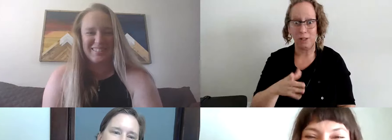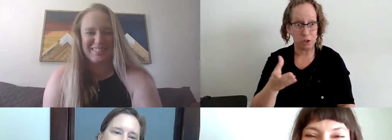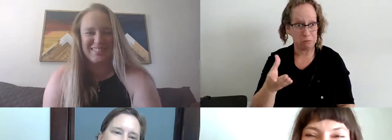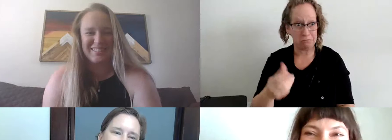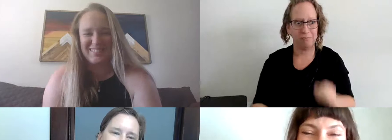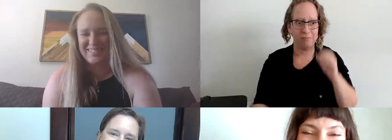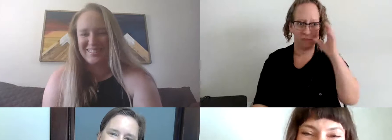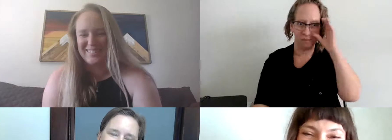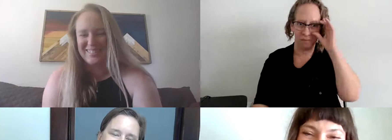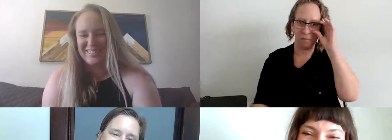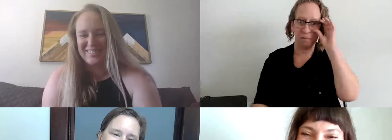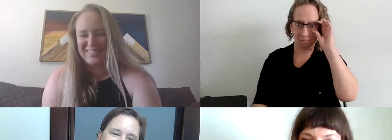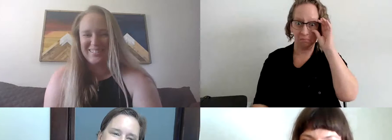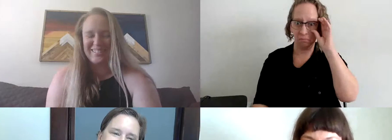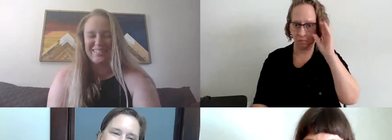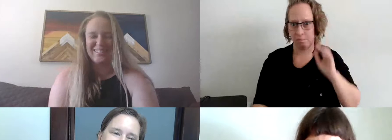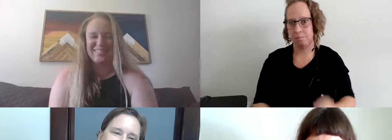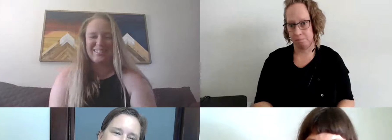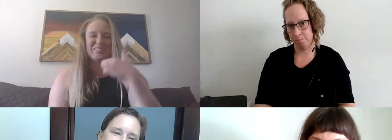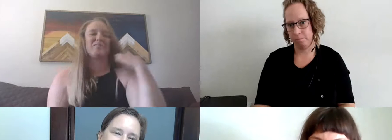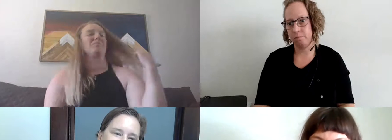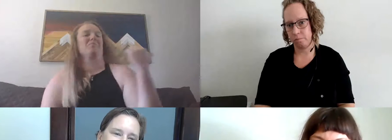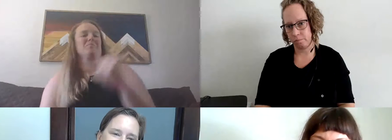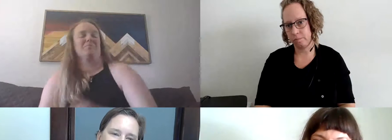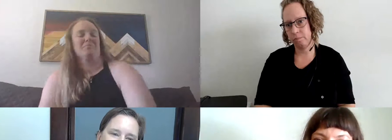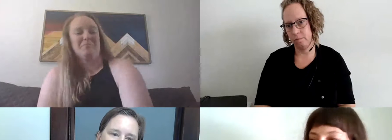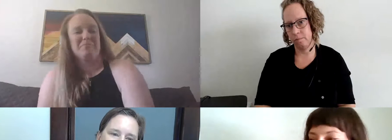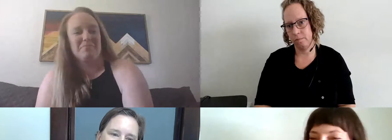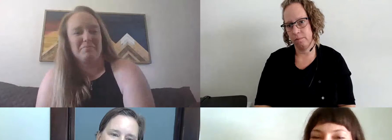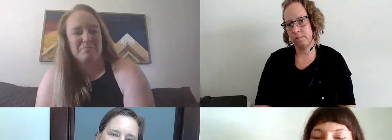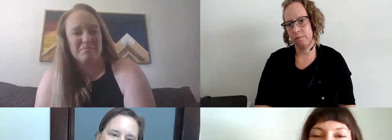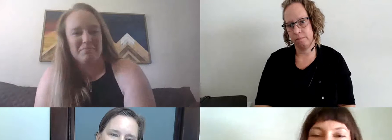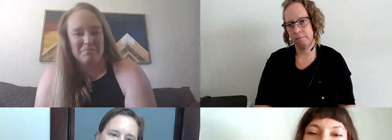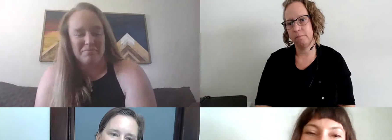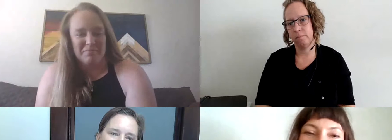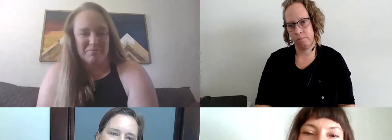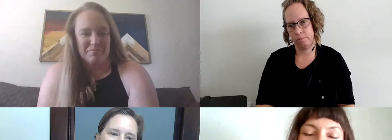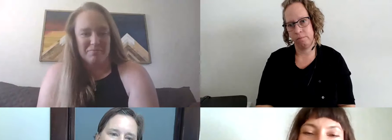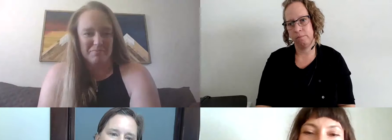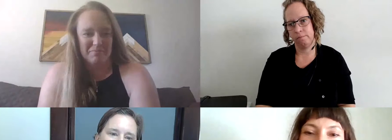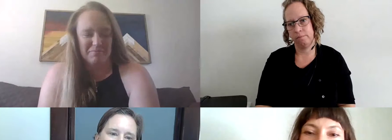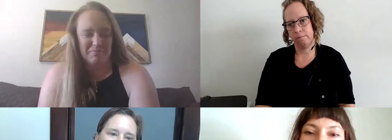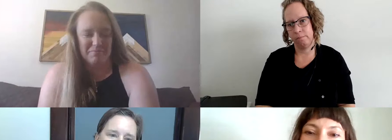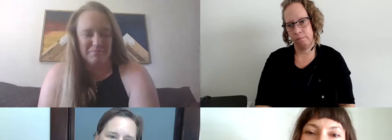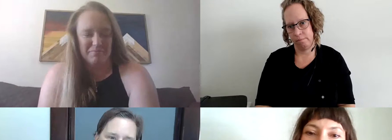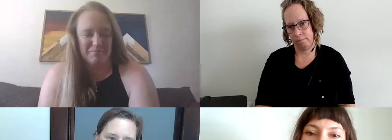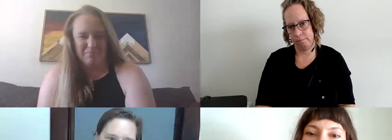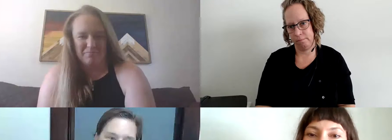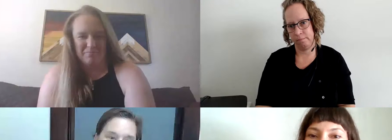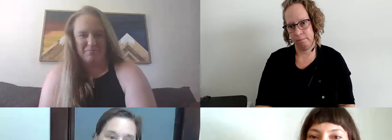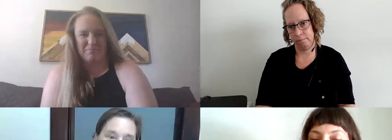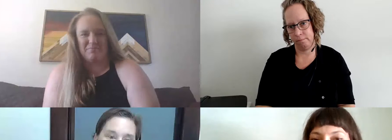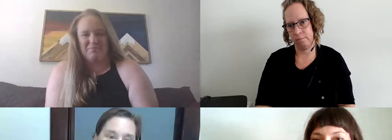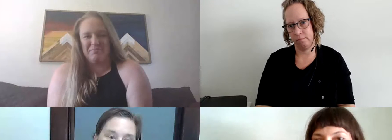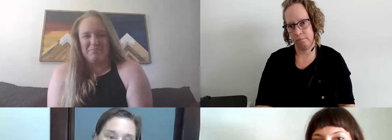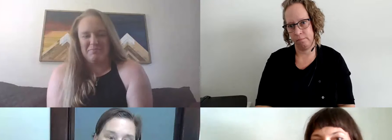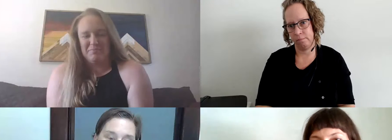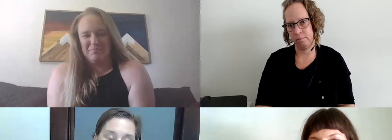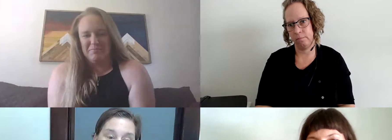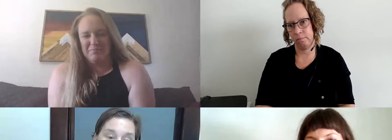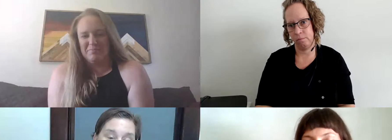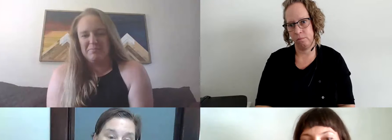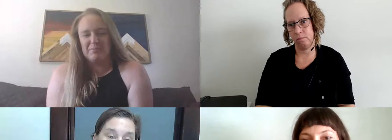Kirsten here. I can answer that one. As far as embedding goes, right now, the